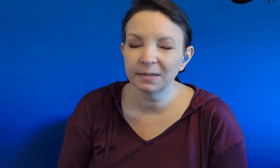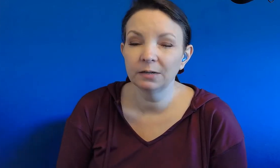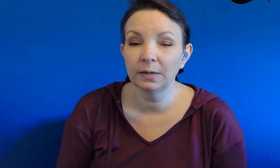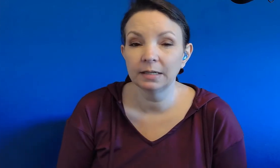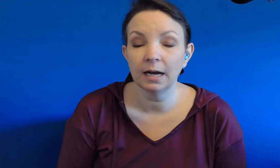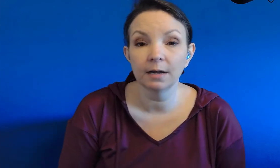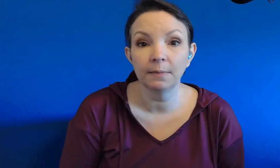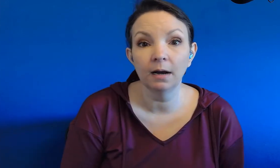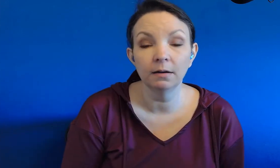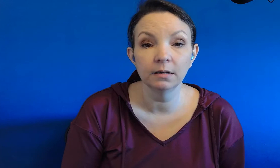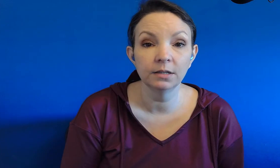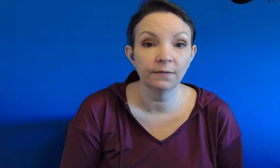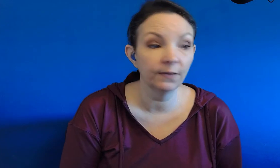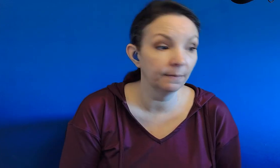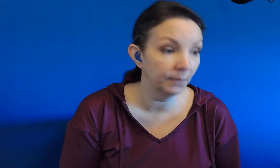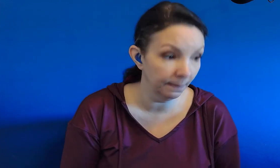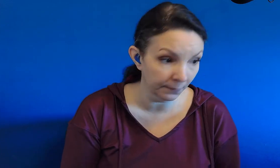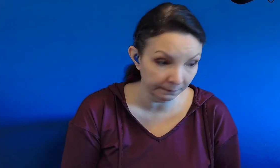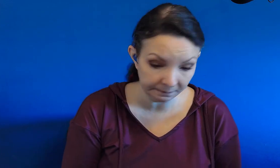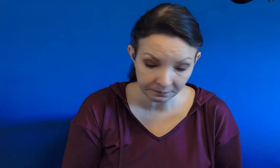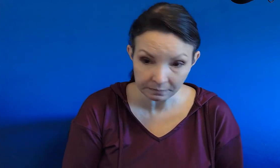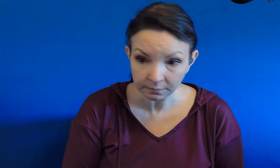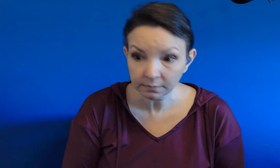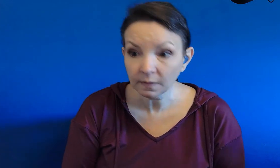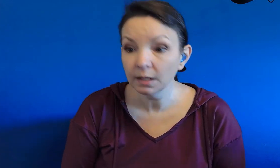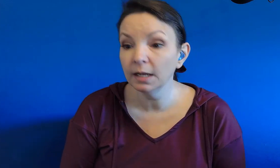to talk about is different people. And,